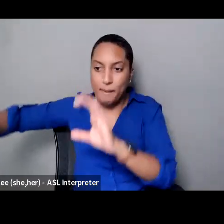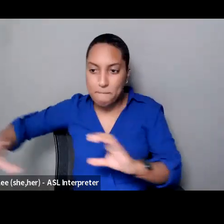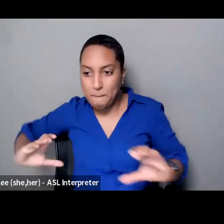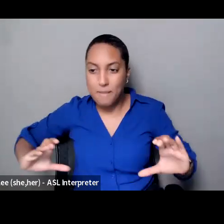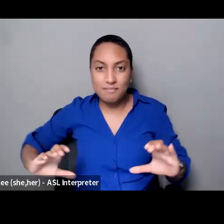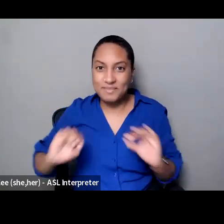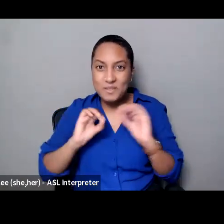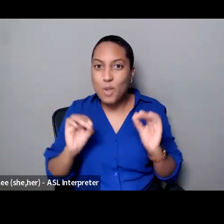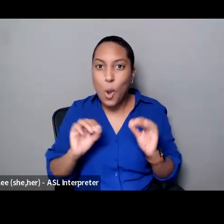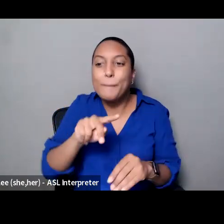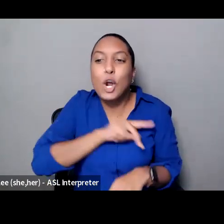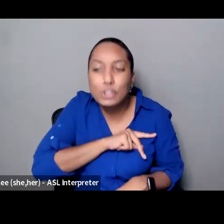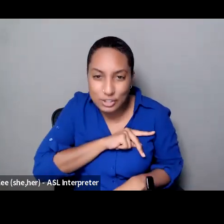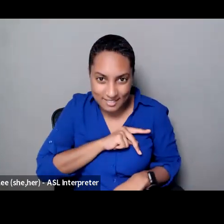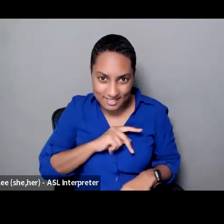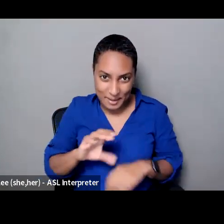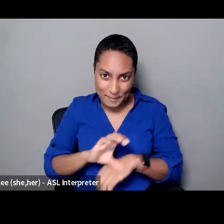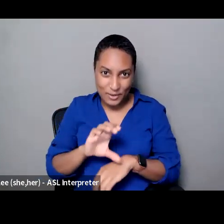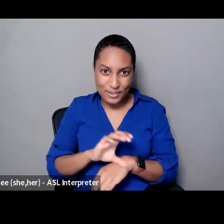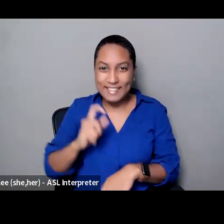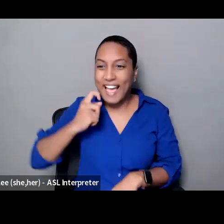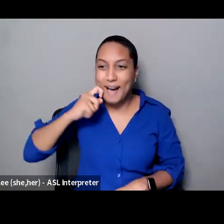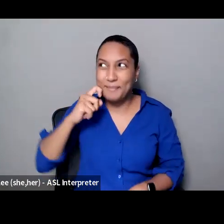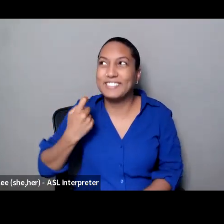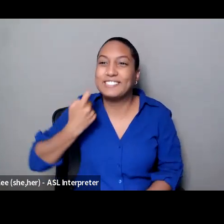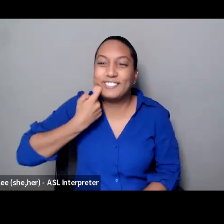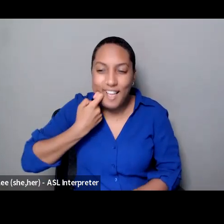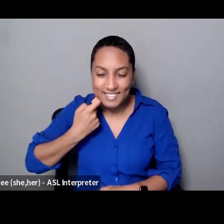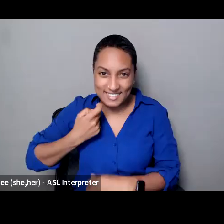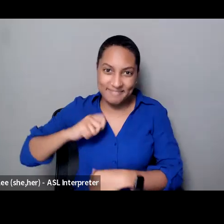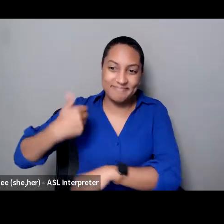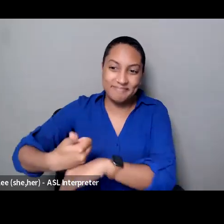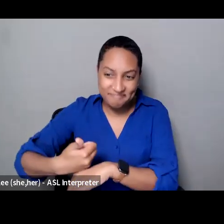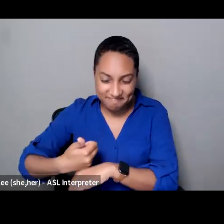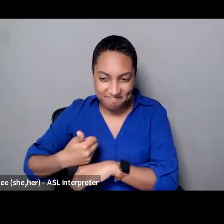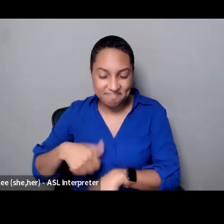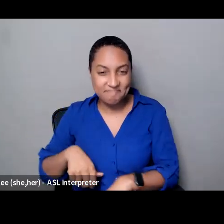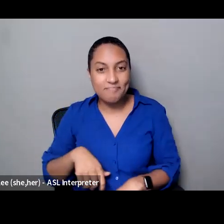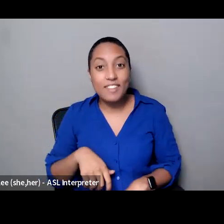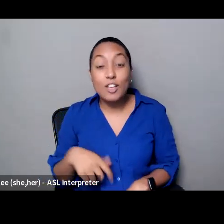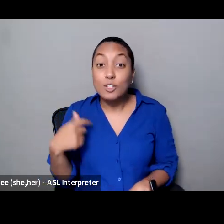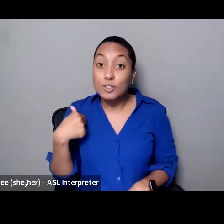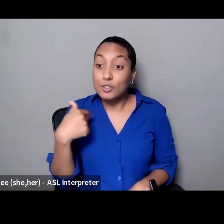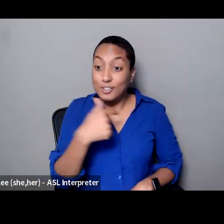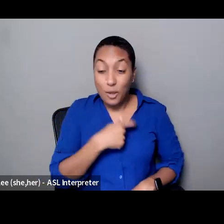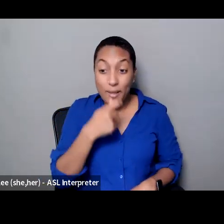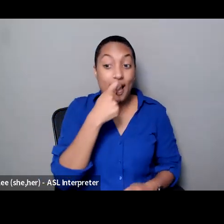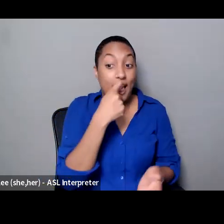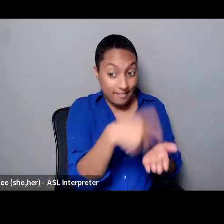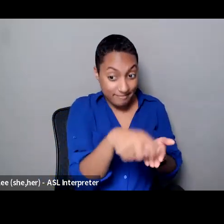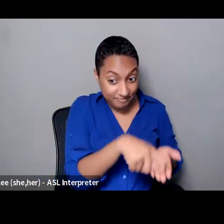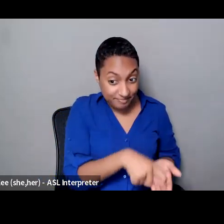was just starting. And so we took handwritten notes and we went to a typewriter and we typed them